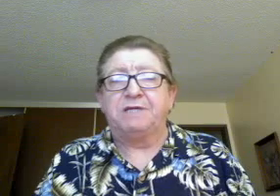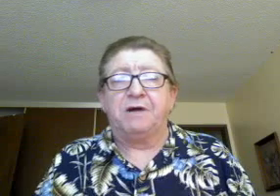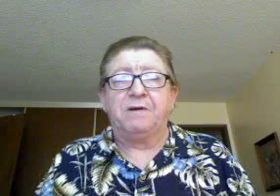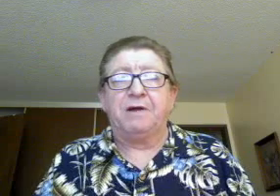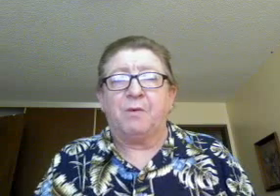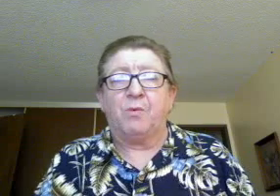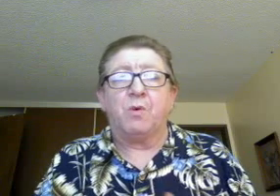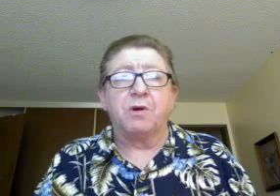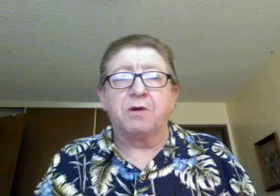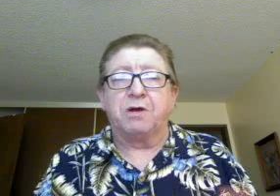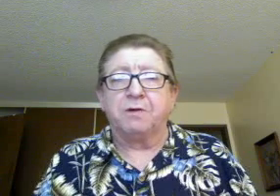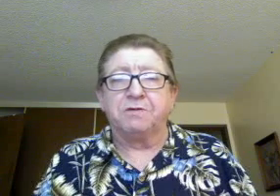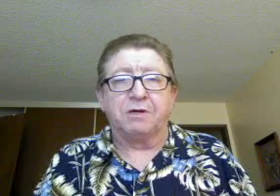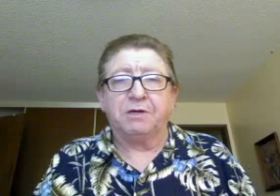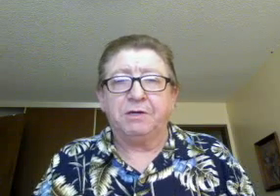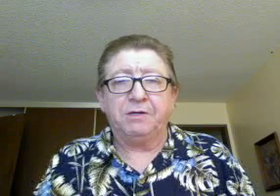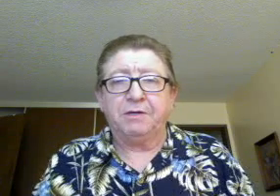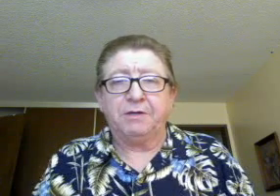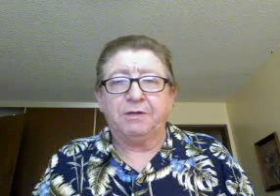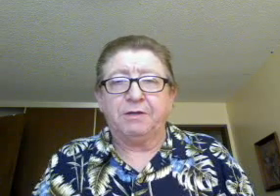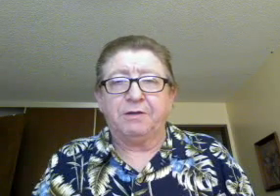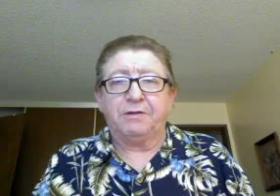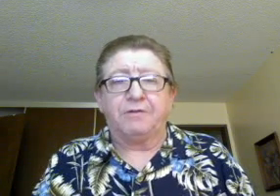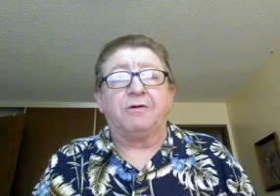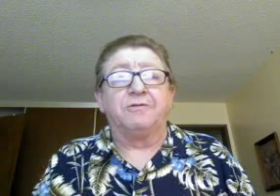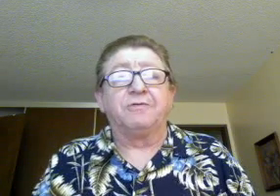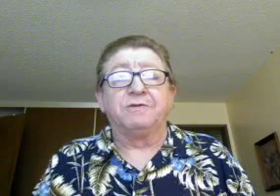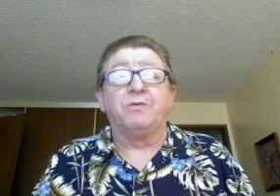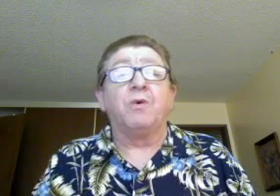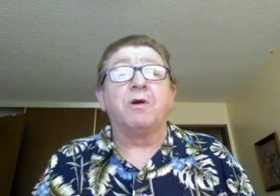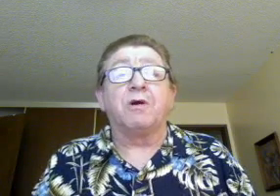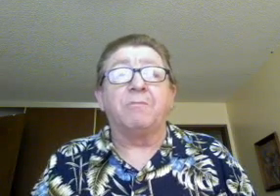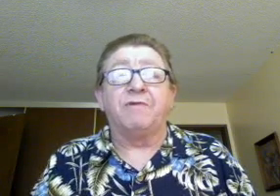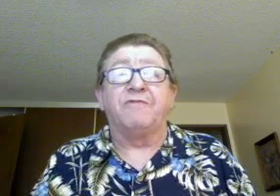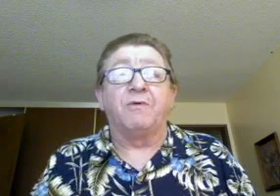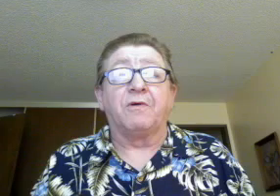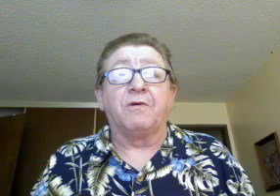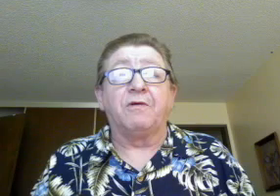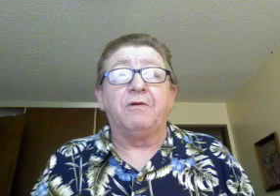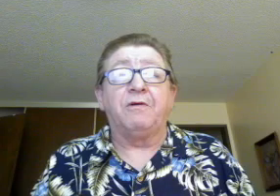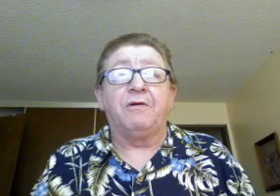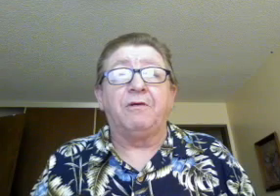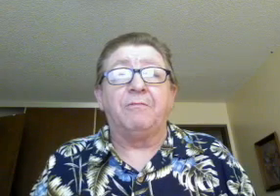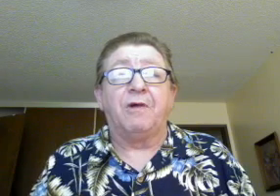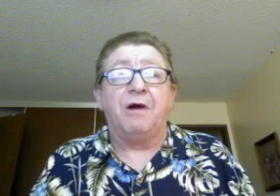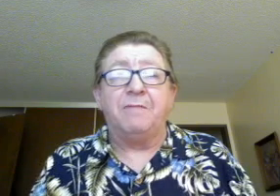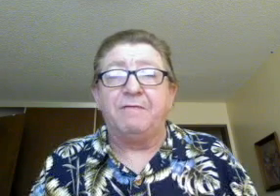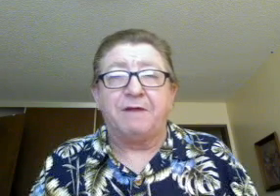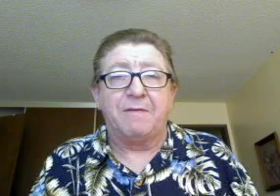on a warrior culture. Their culture was warrior before Muhammad even came